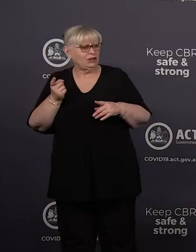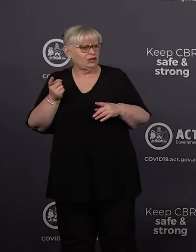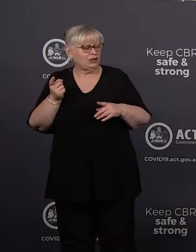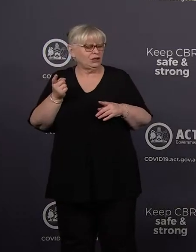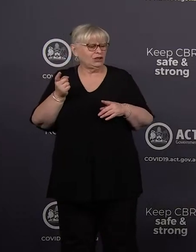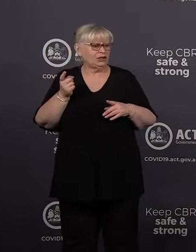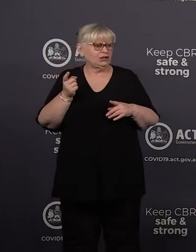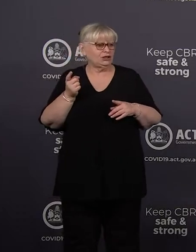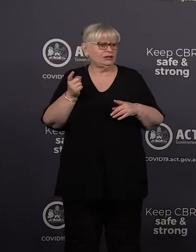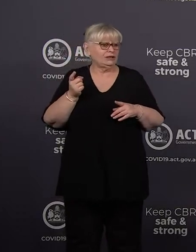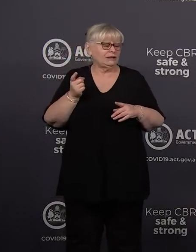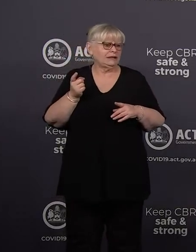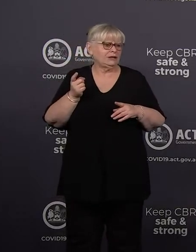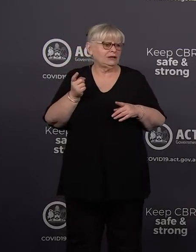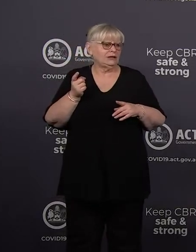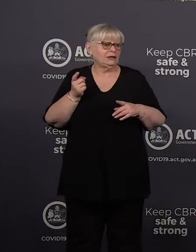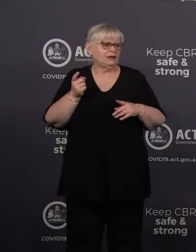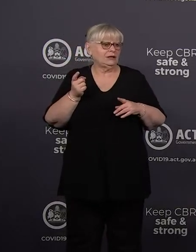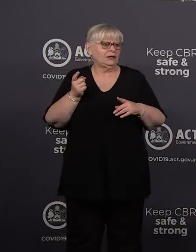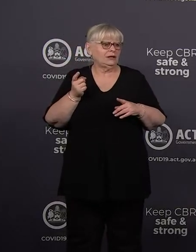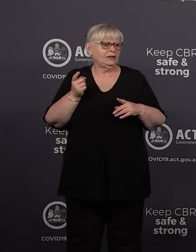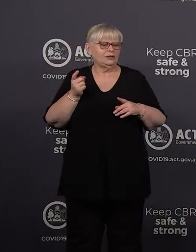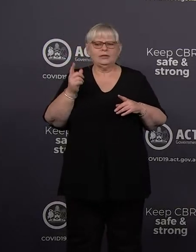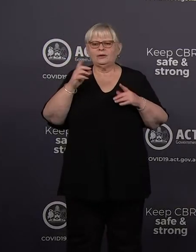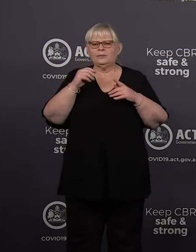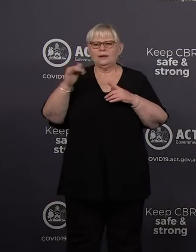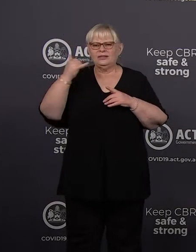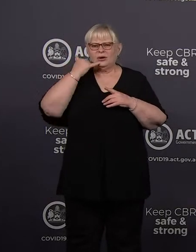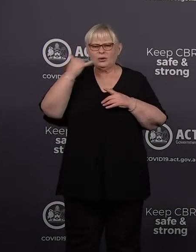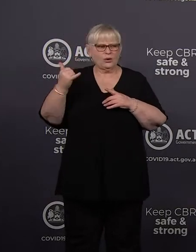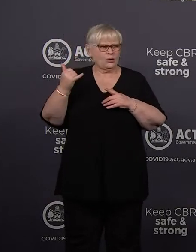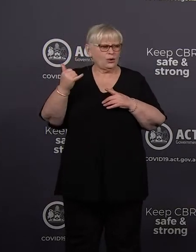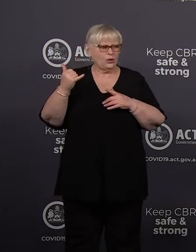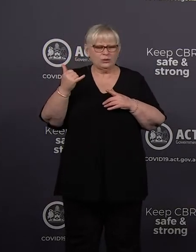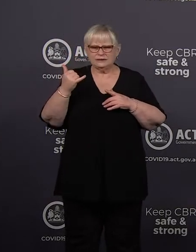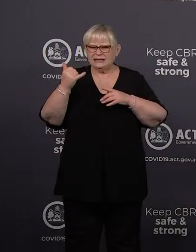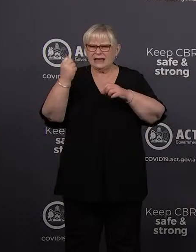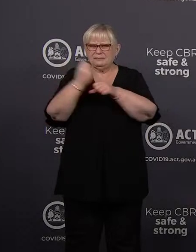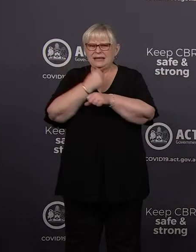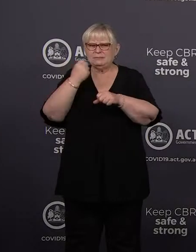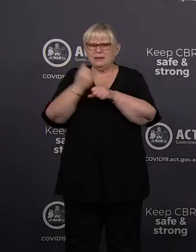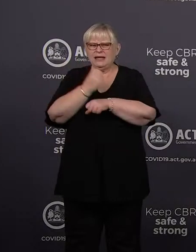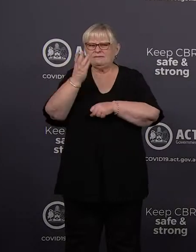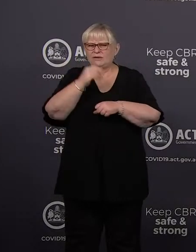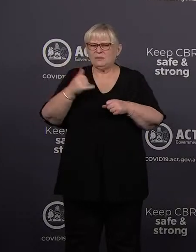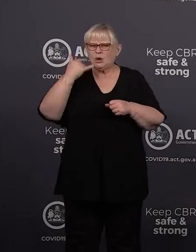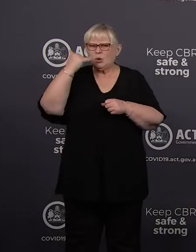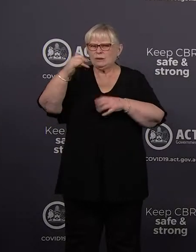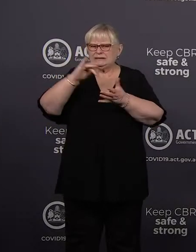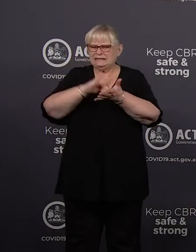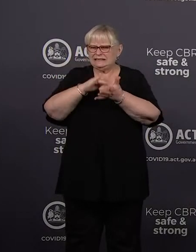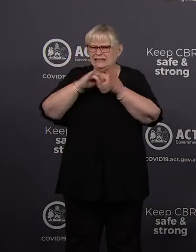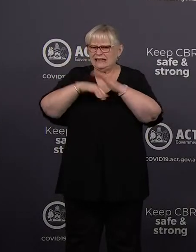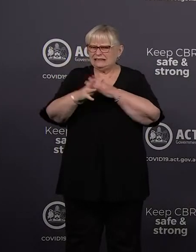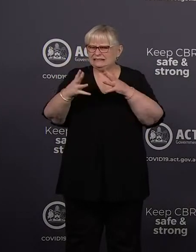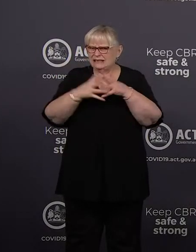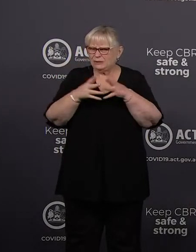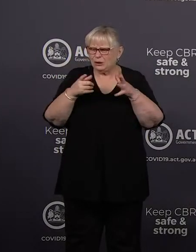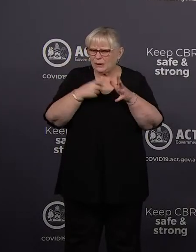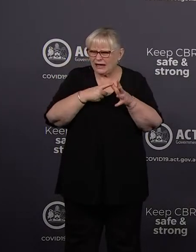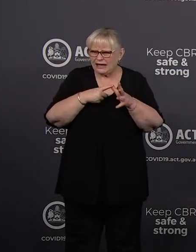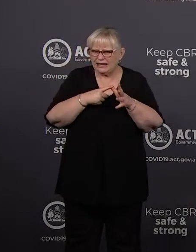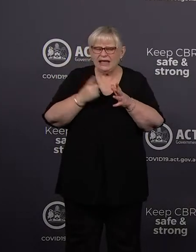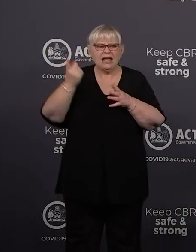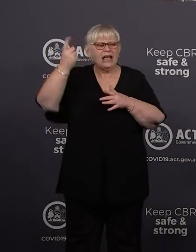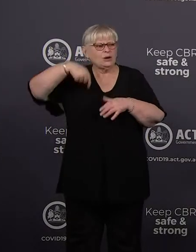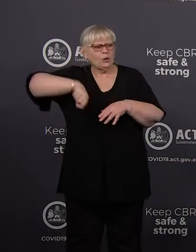the kind of calls are being made from a call centre in Western Australia, and one of the problems is that all of the people